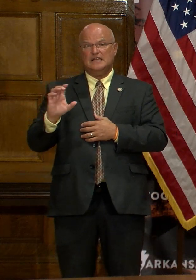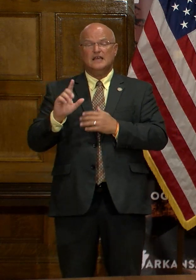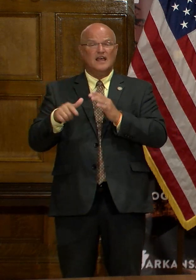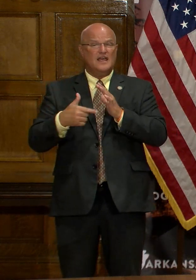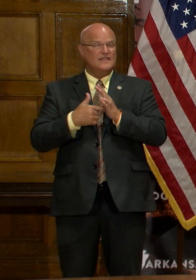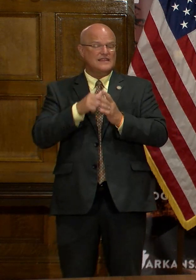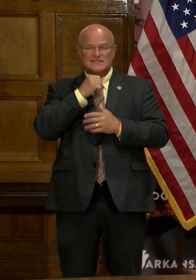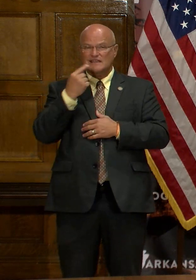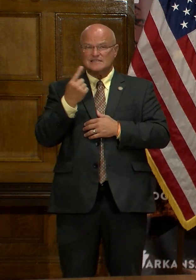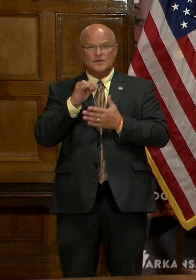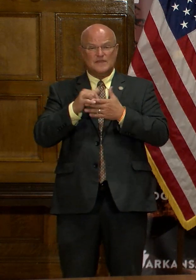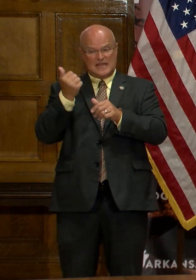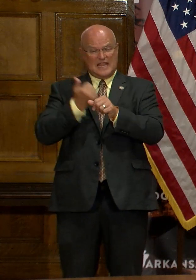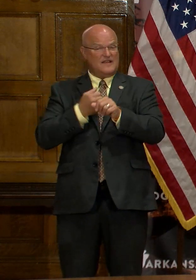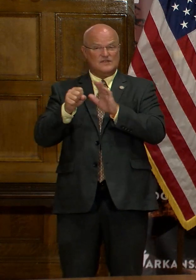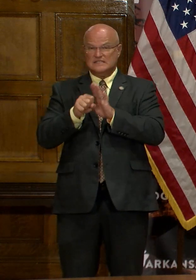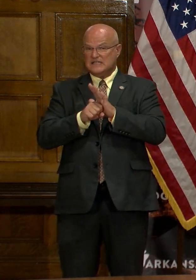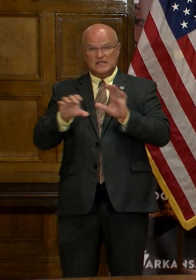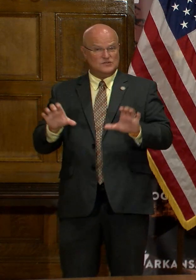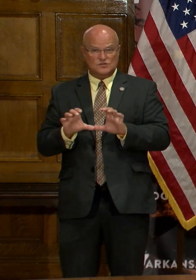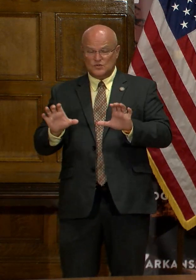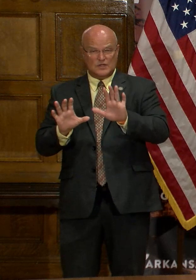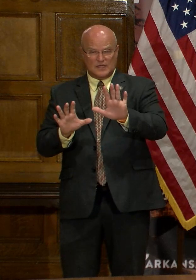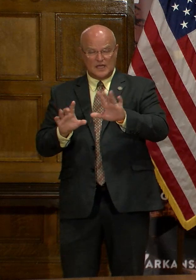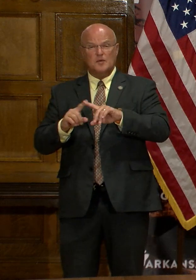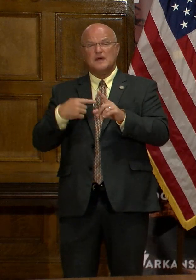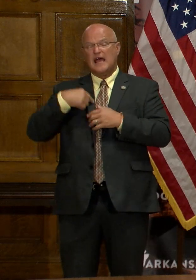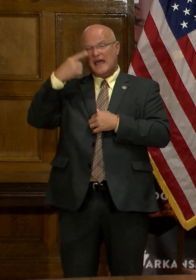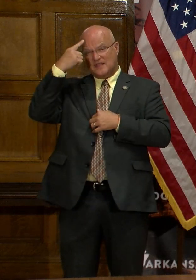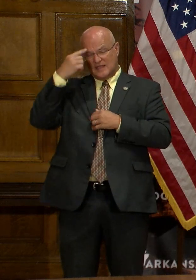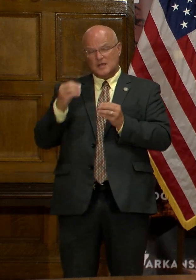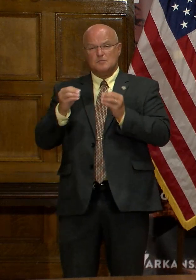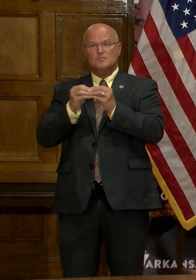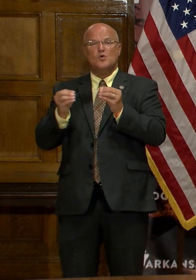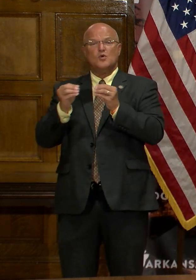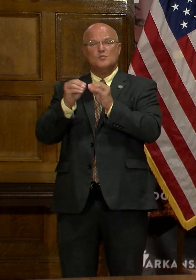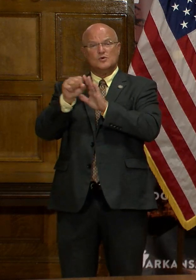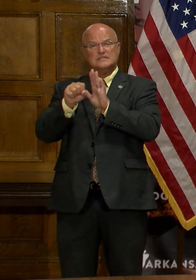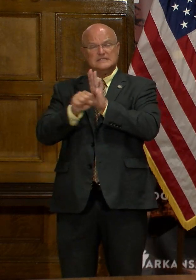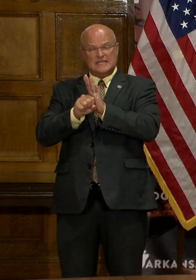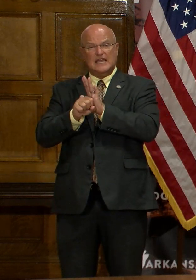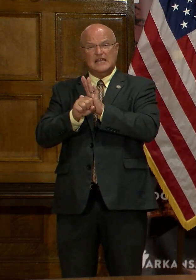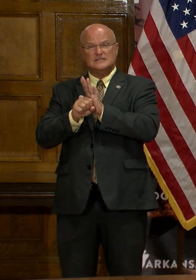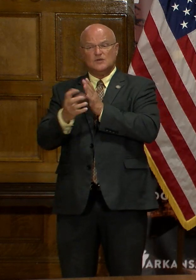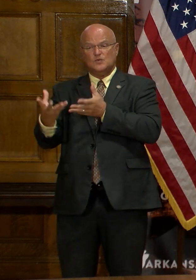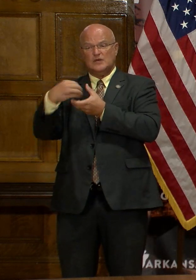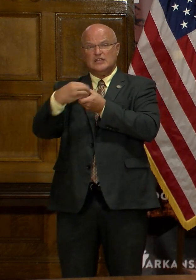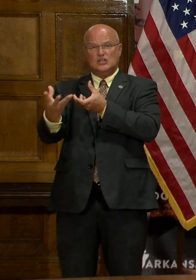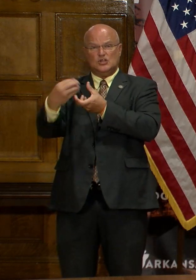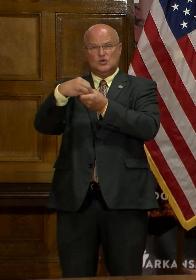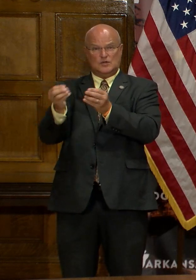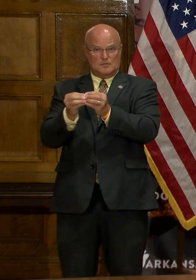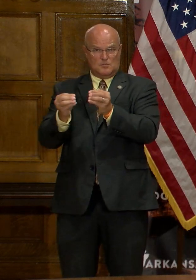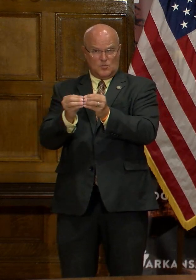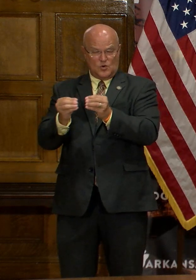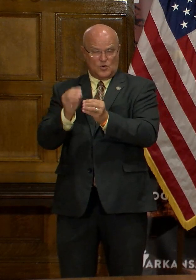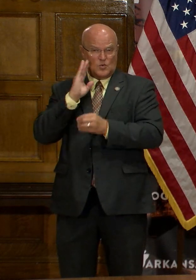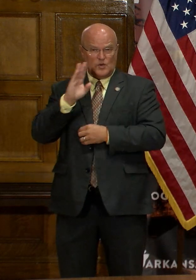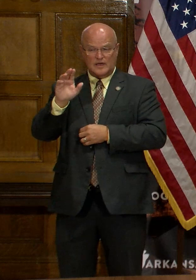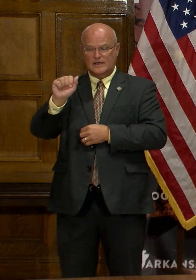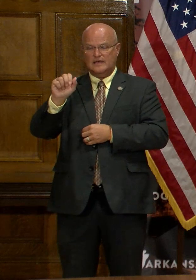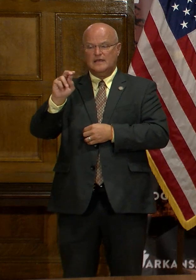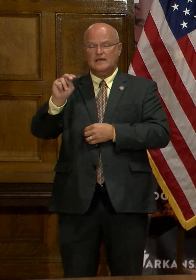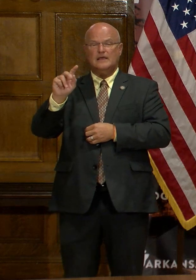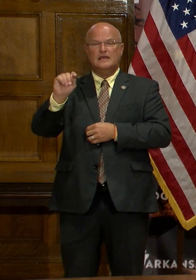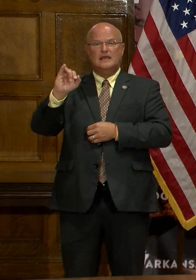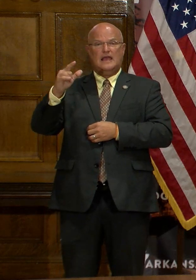is not something that every state is doing, but I think they will gradually do that as we increase our use of antigen tests. And, you